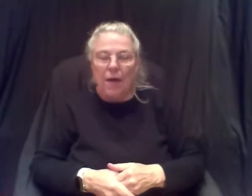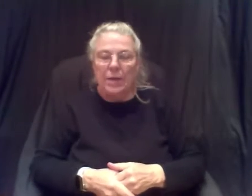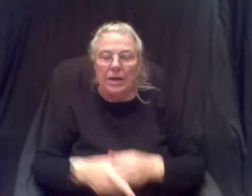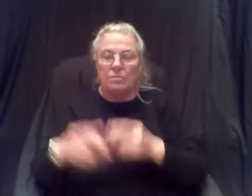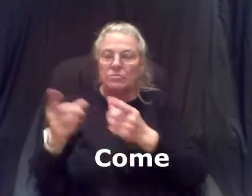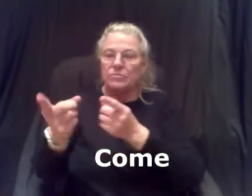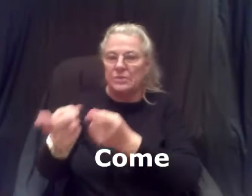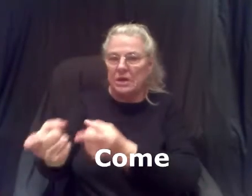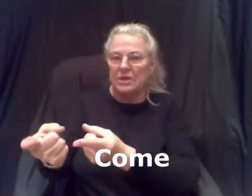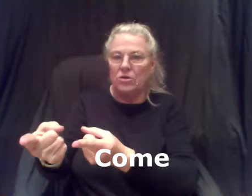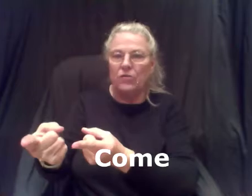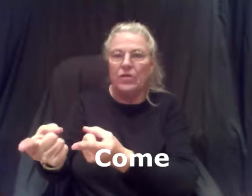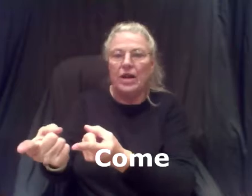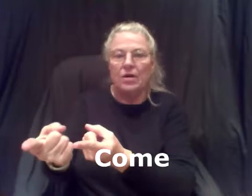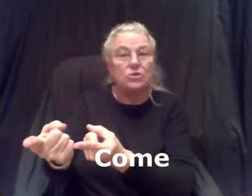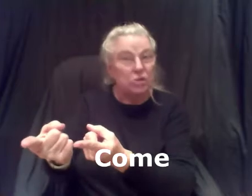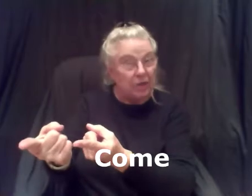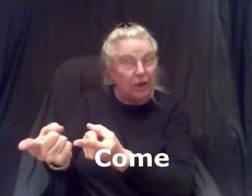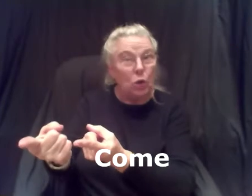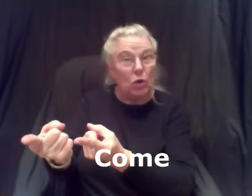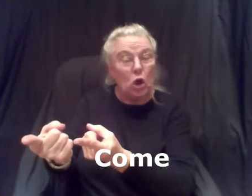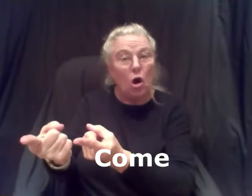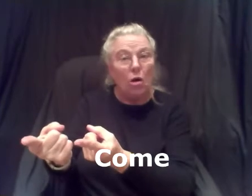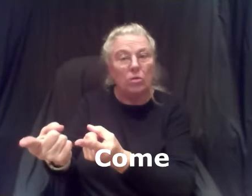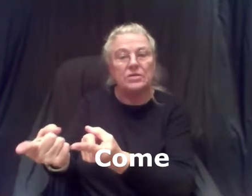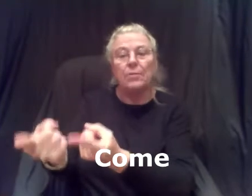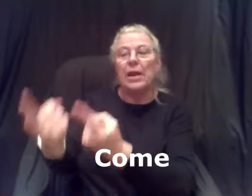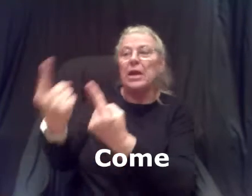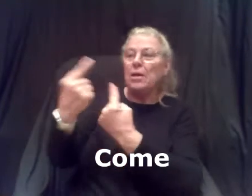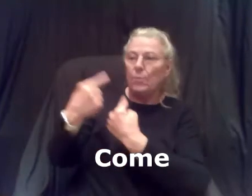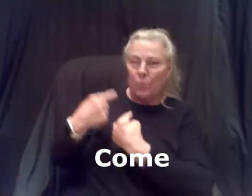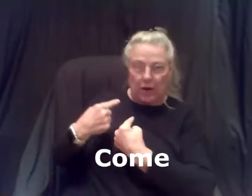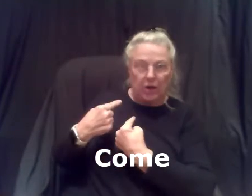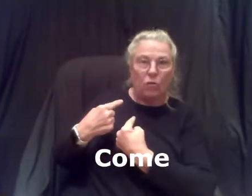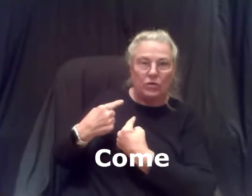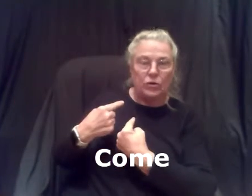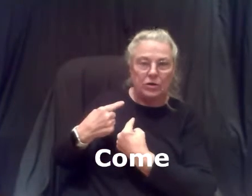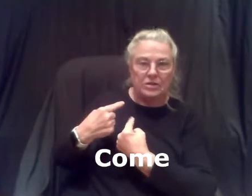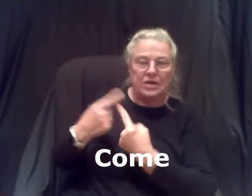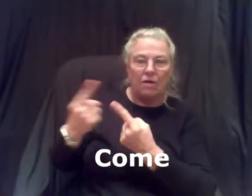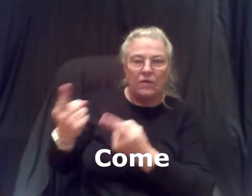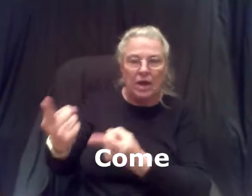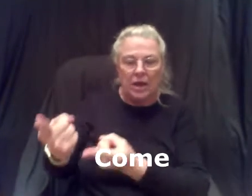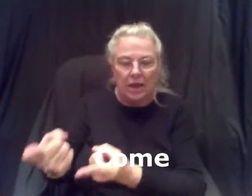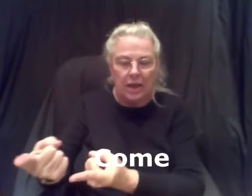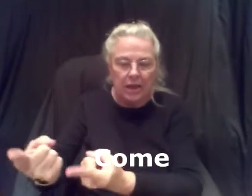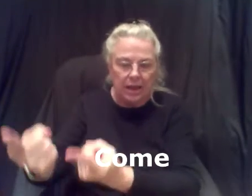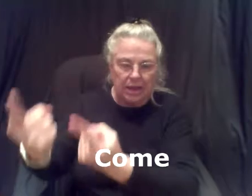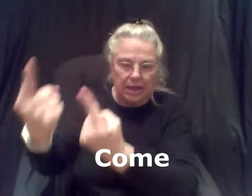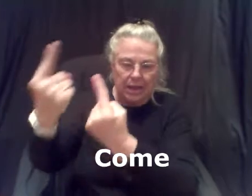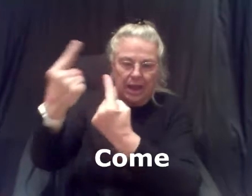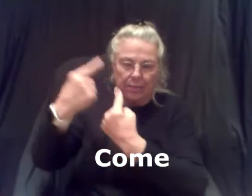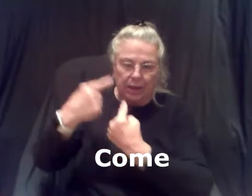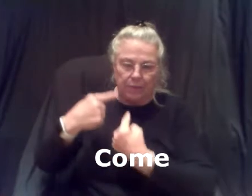Coming. He's over there. And it's just like you would call somebody, bring it over to yourself. Coming.